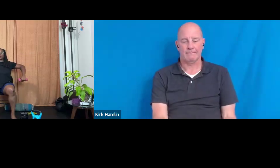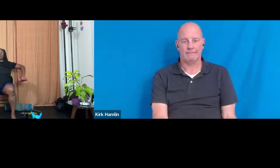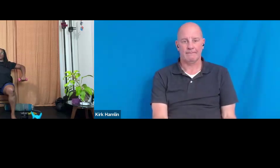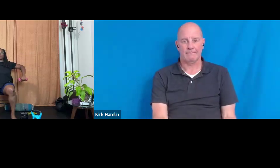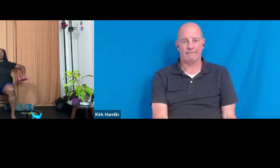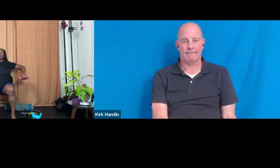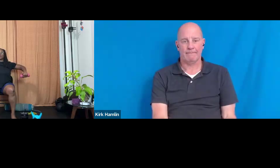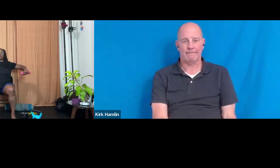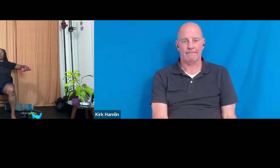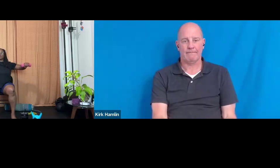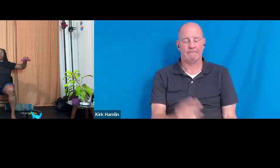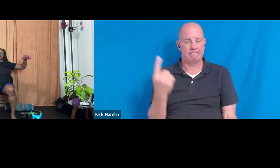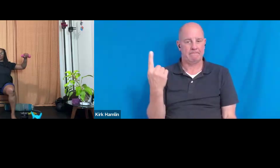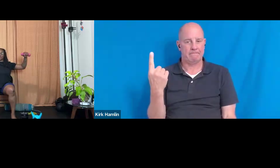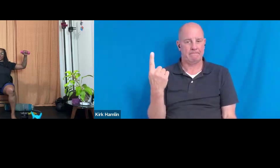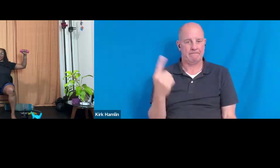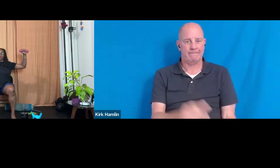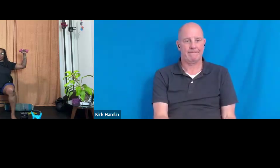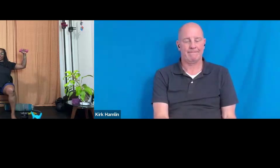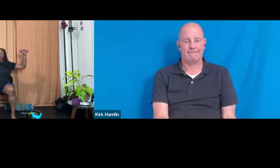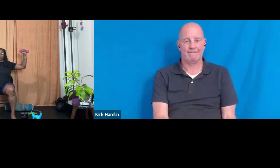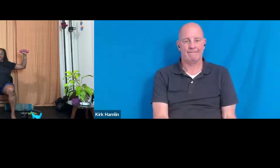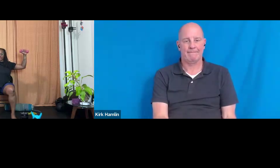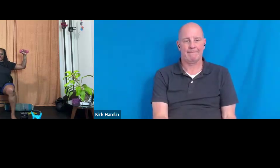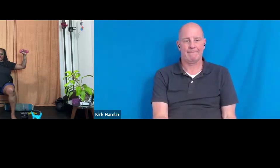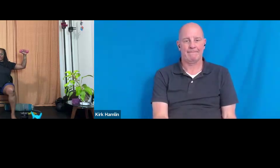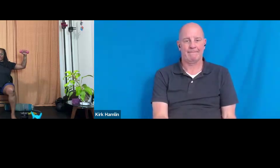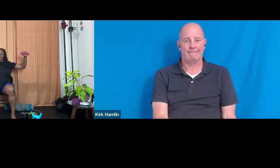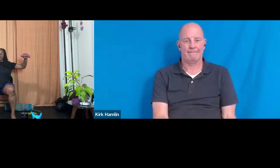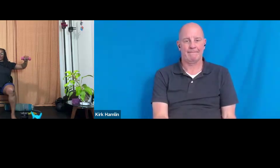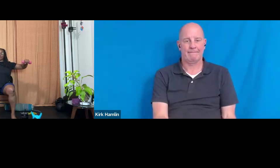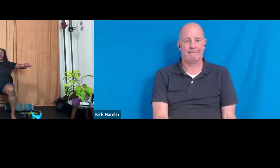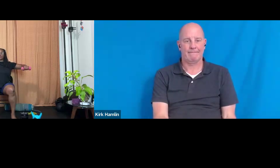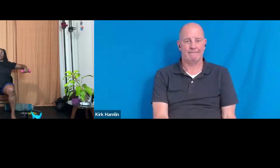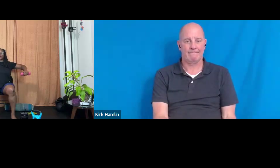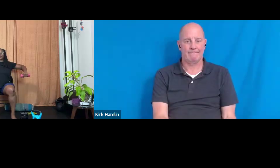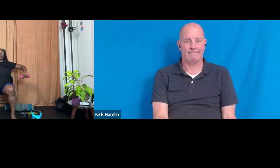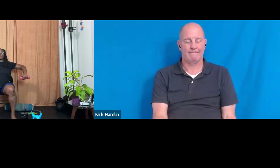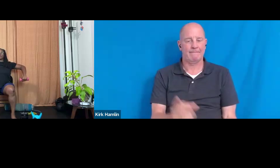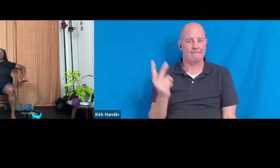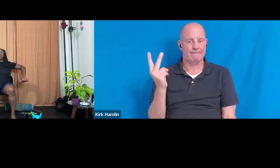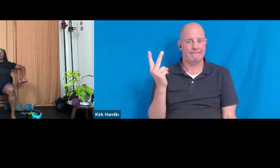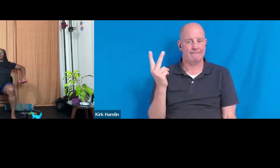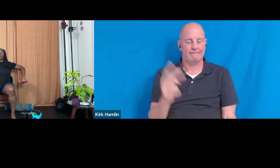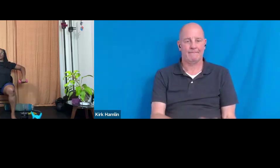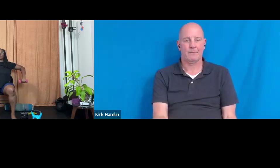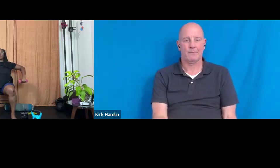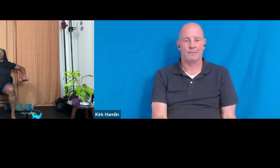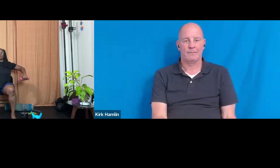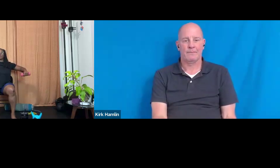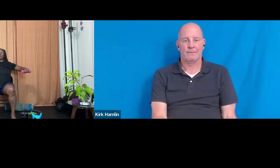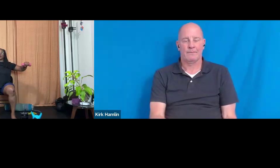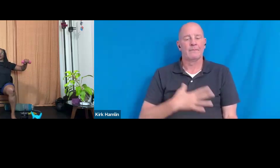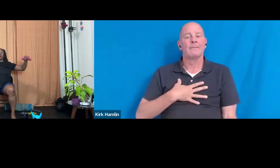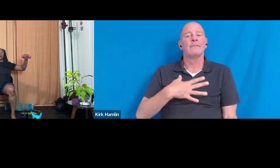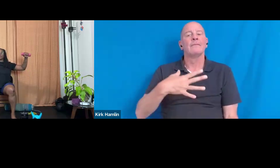reset. That's 1. Rotate those shoulders, reset. That's 2. We are breathing